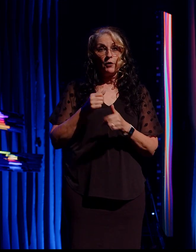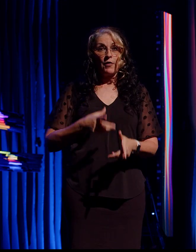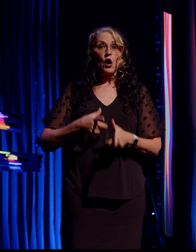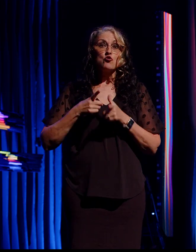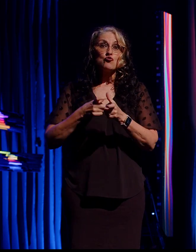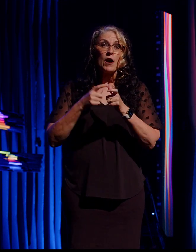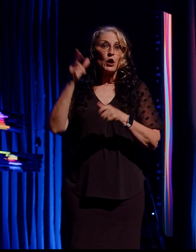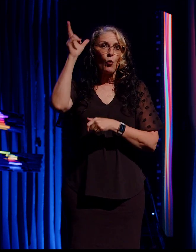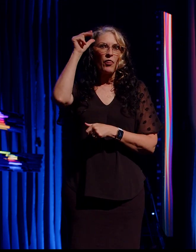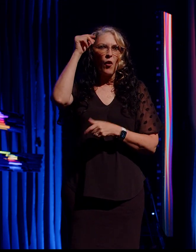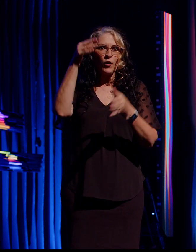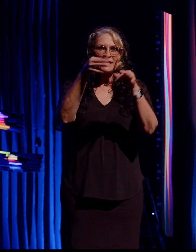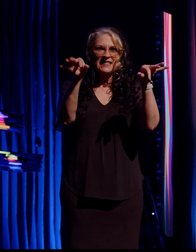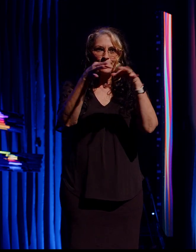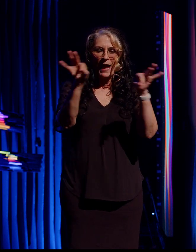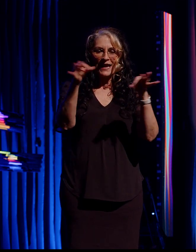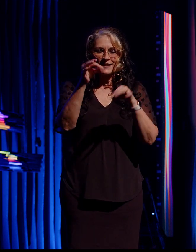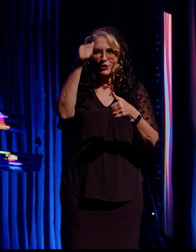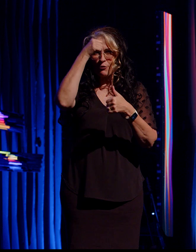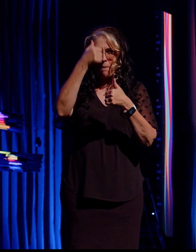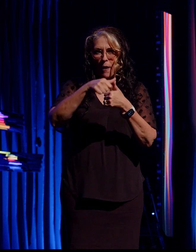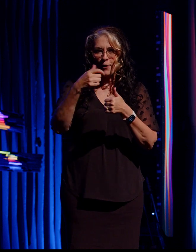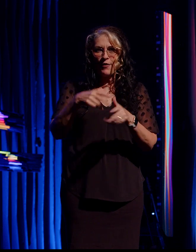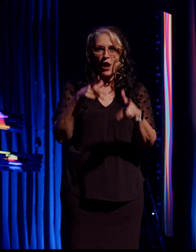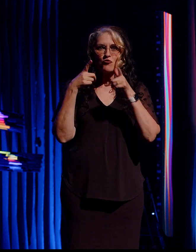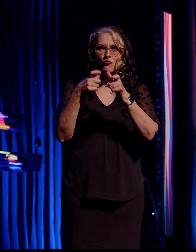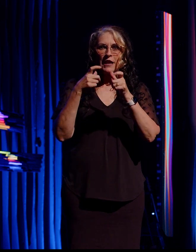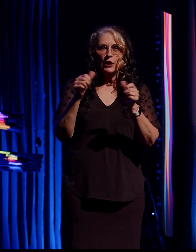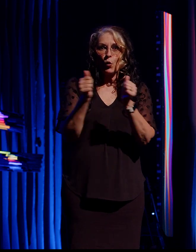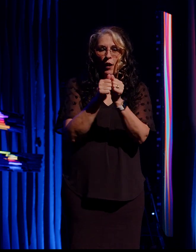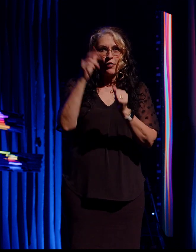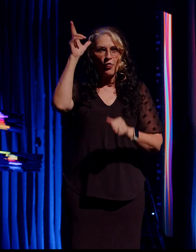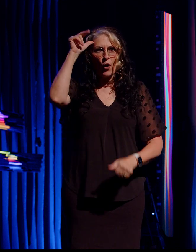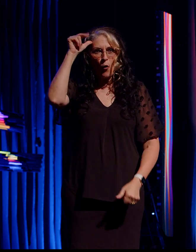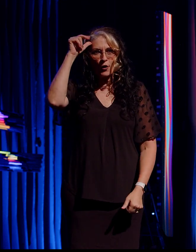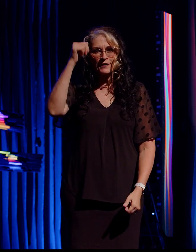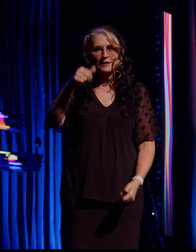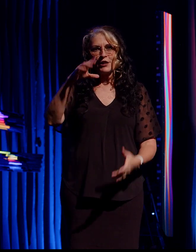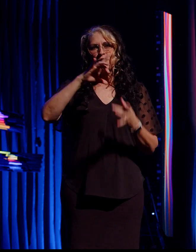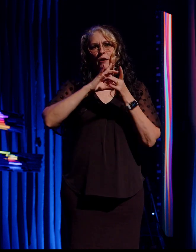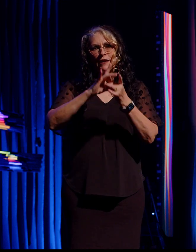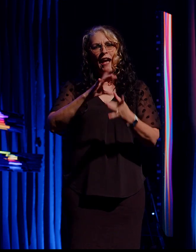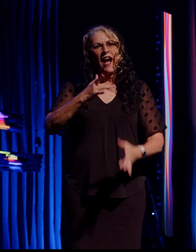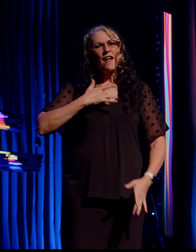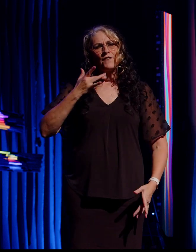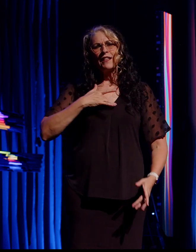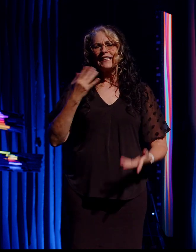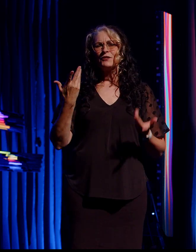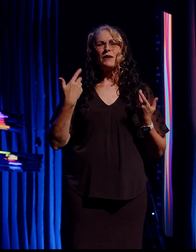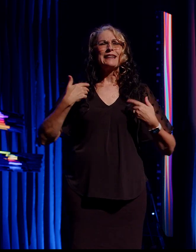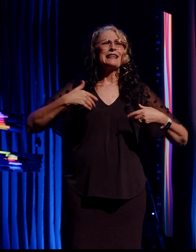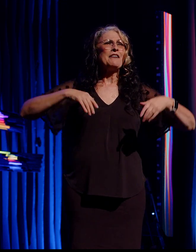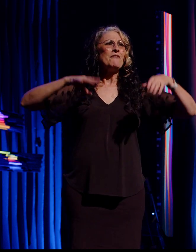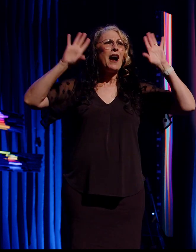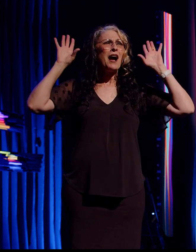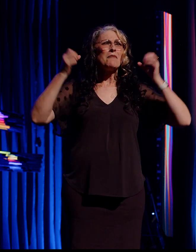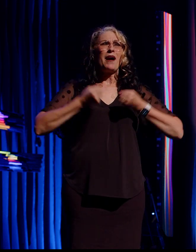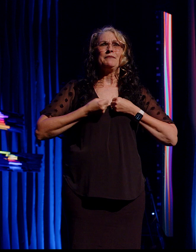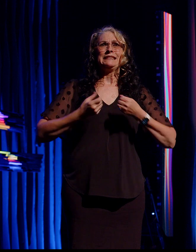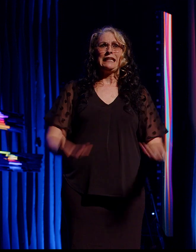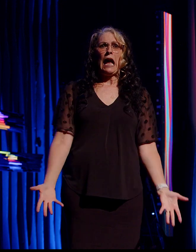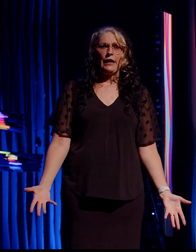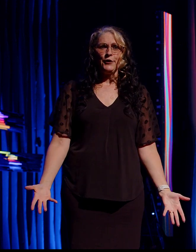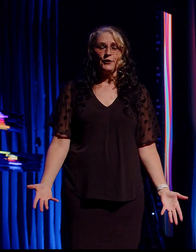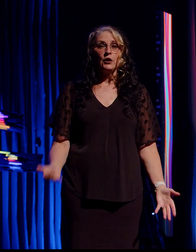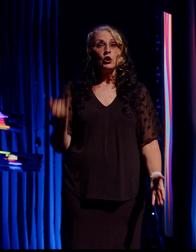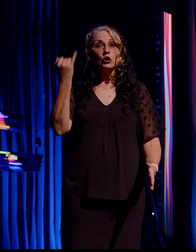horses passage. That was the one, just because I think we can relate to that, of just feeling like we want to give up sometimes and we're tired. In that